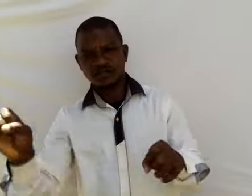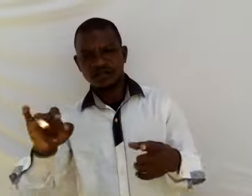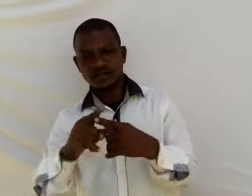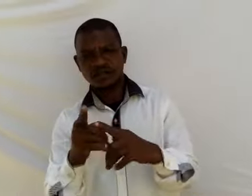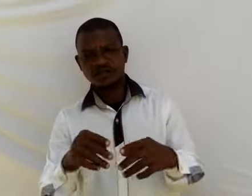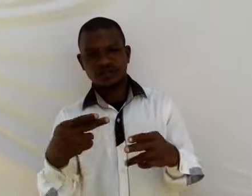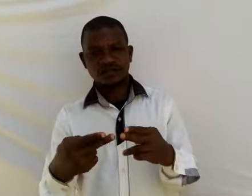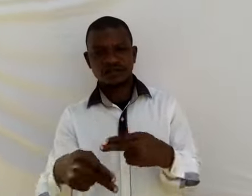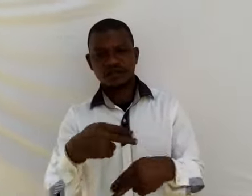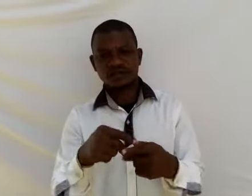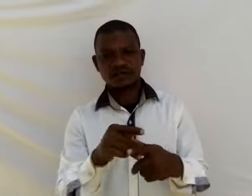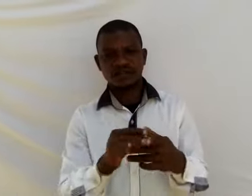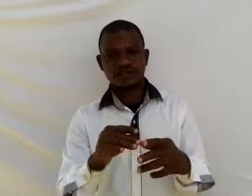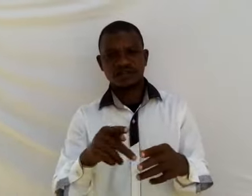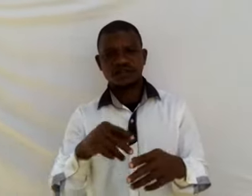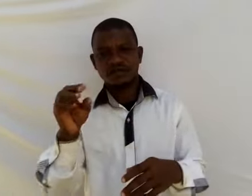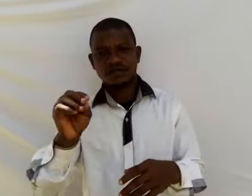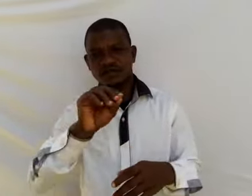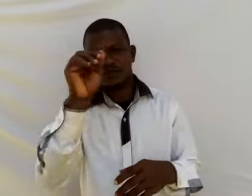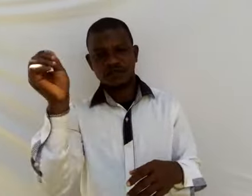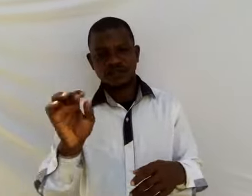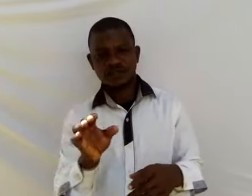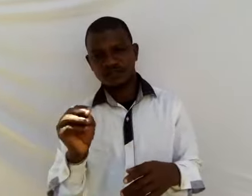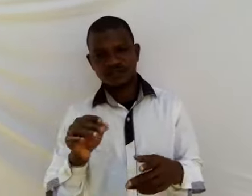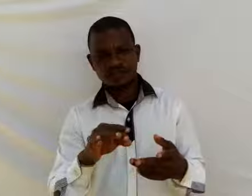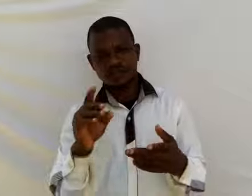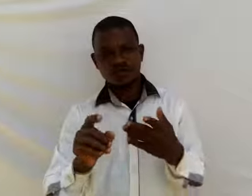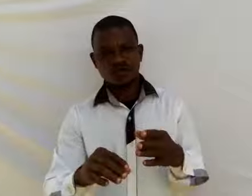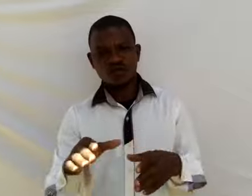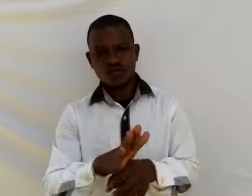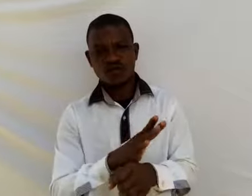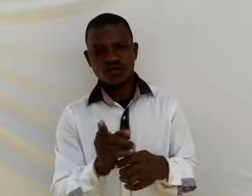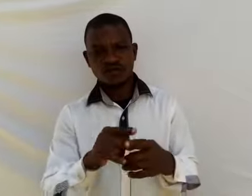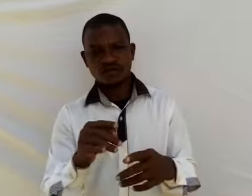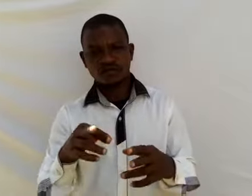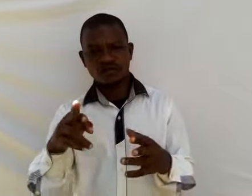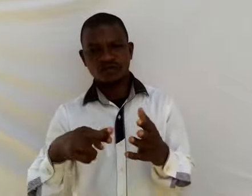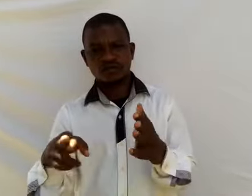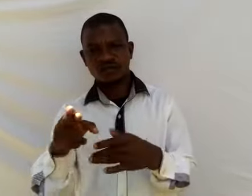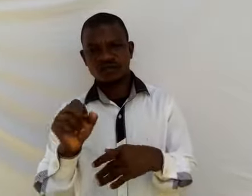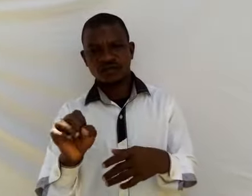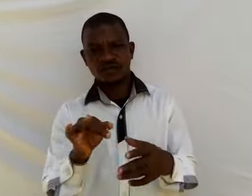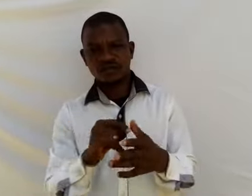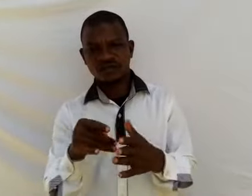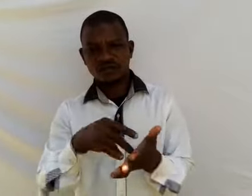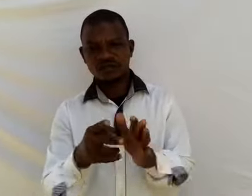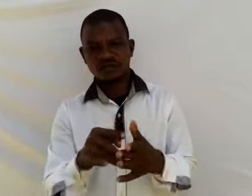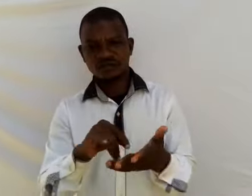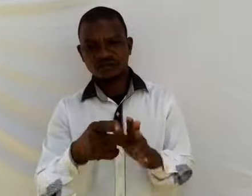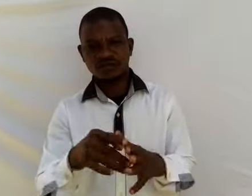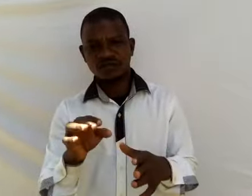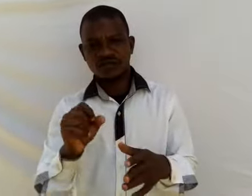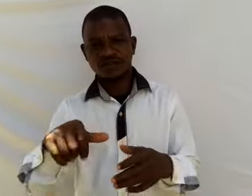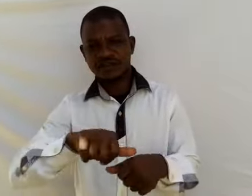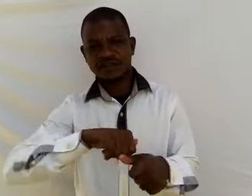Percentage cover. This refers to the area or space covered or occupied by